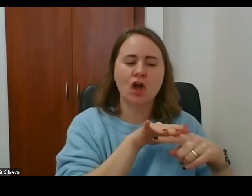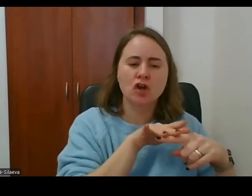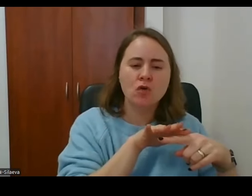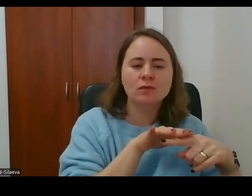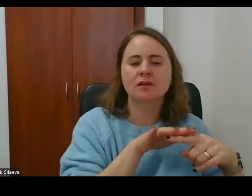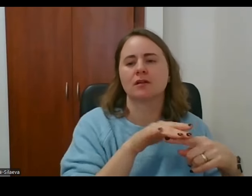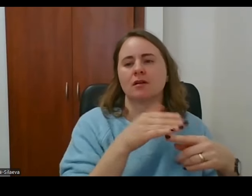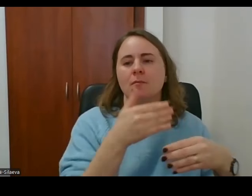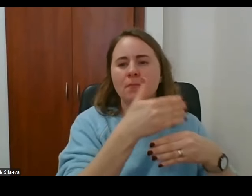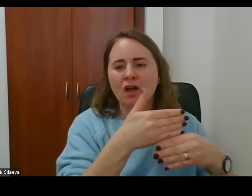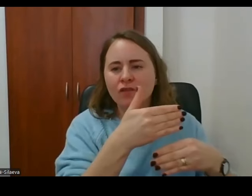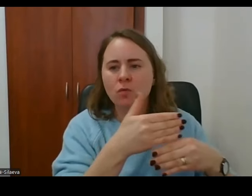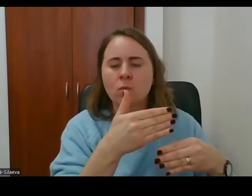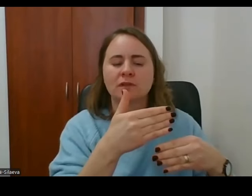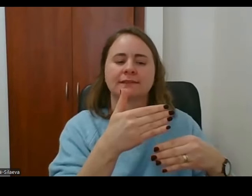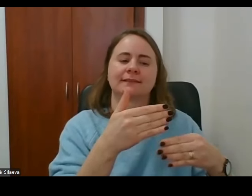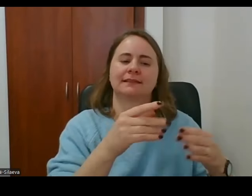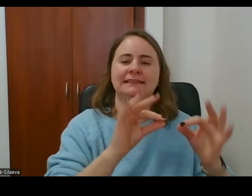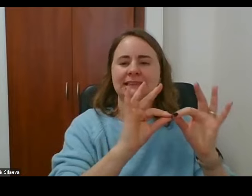Because spoken language has